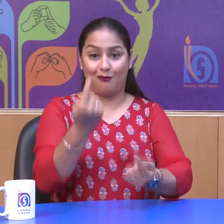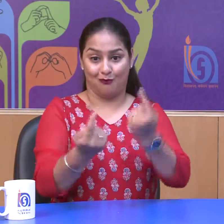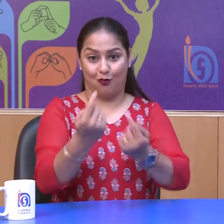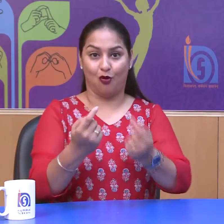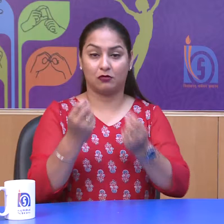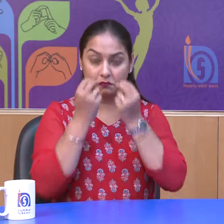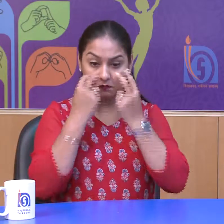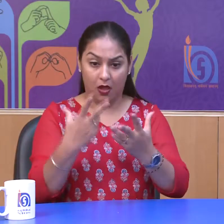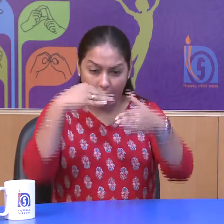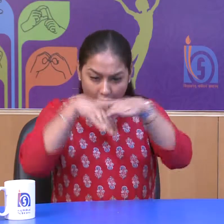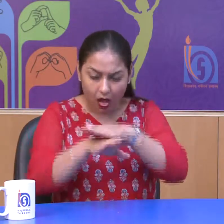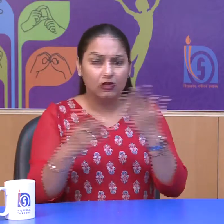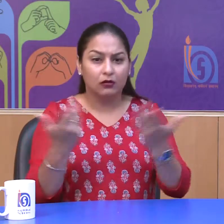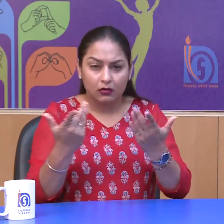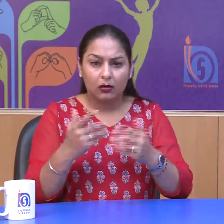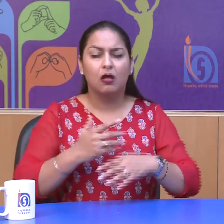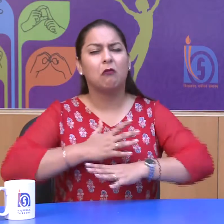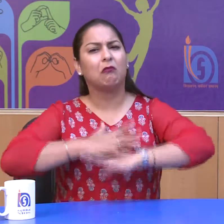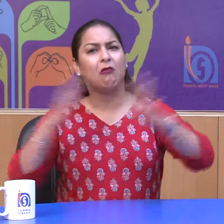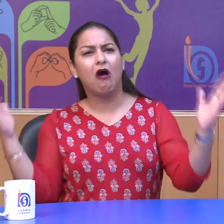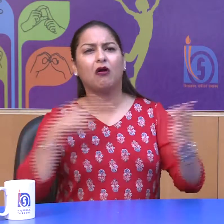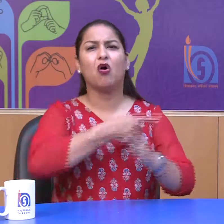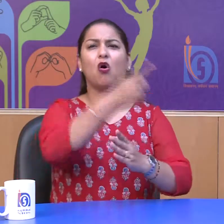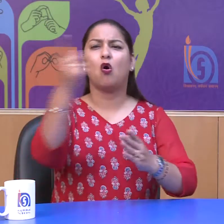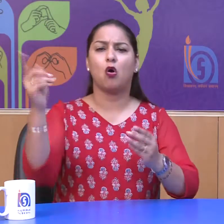awakening among the masses and educate them.